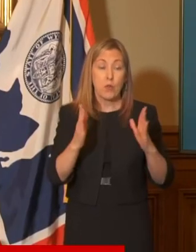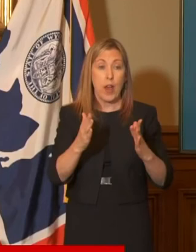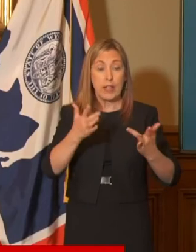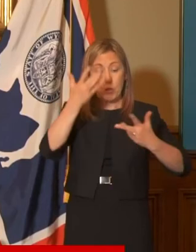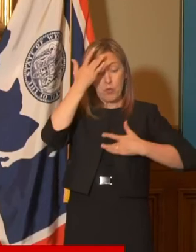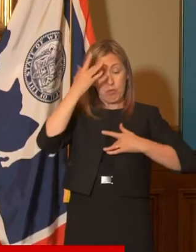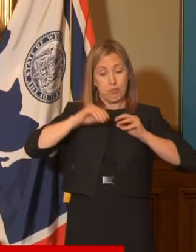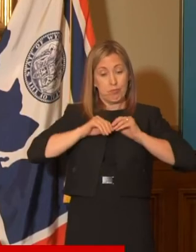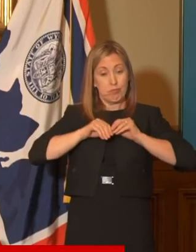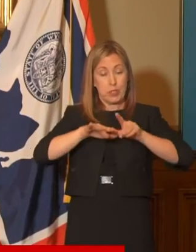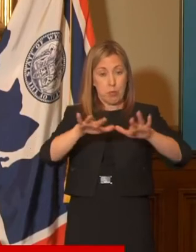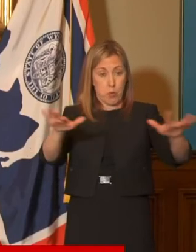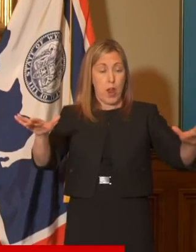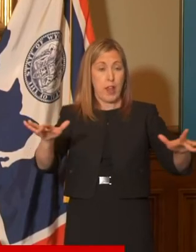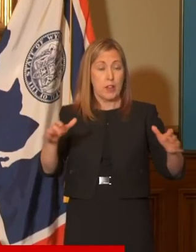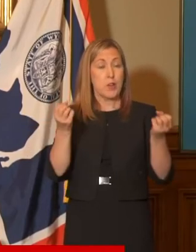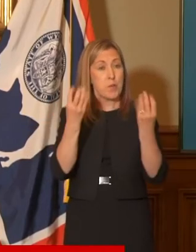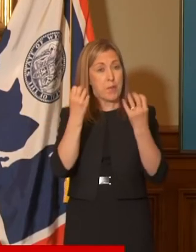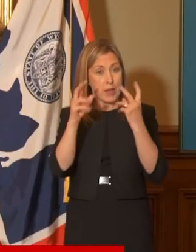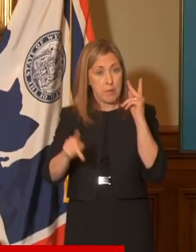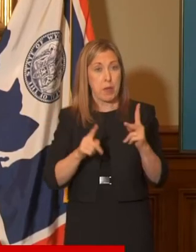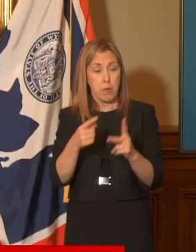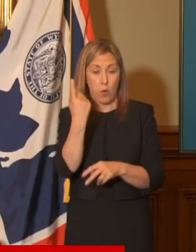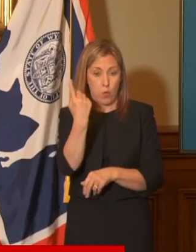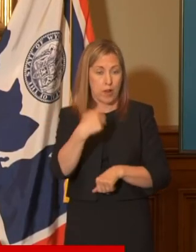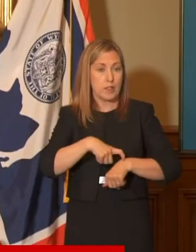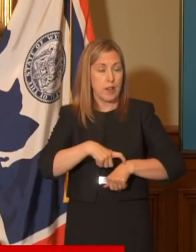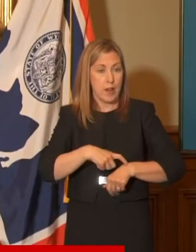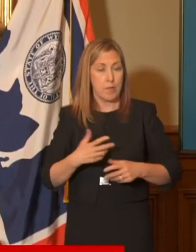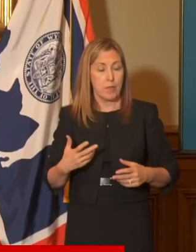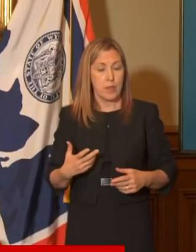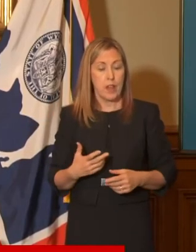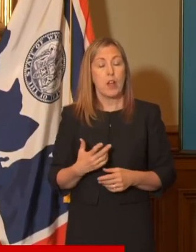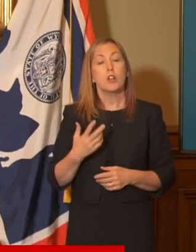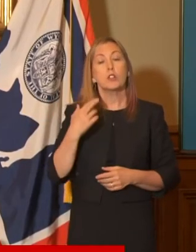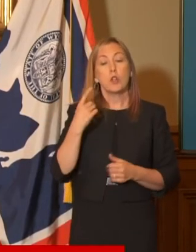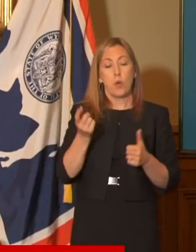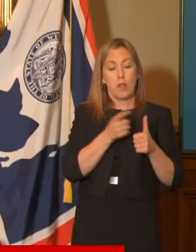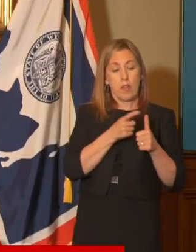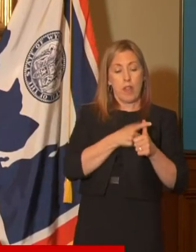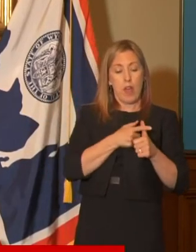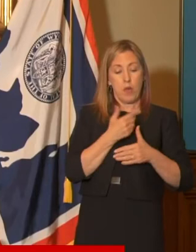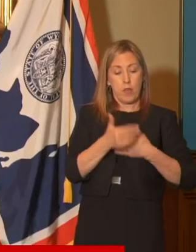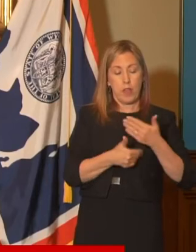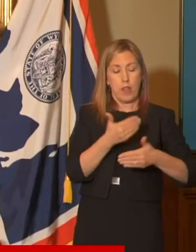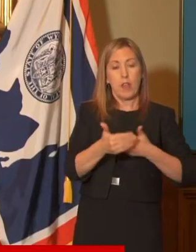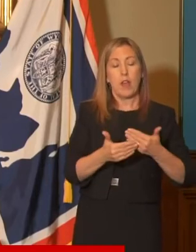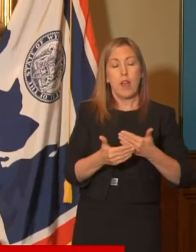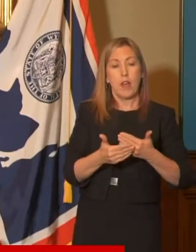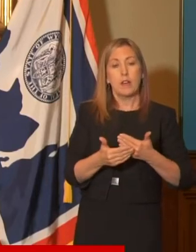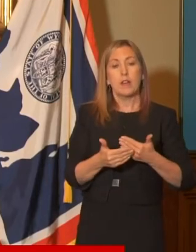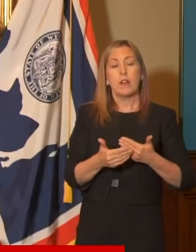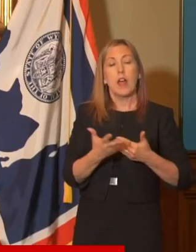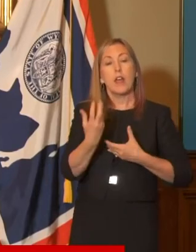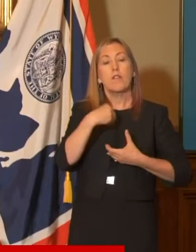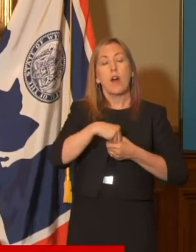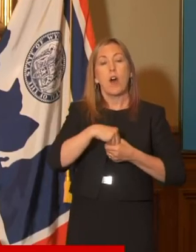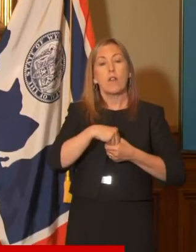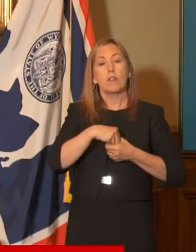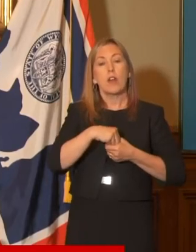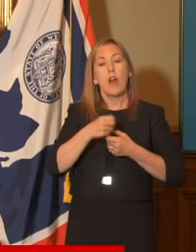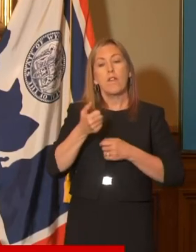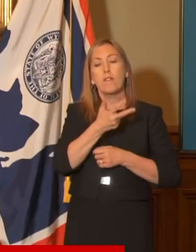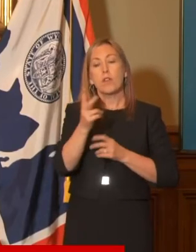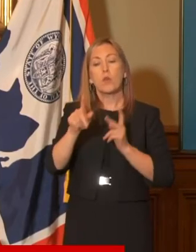spread this virus to very many people at one time. So the steps that we took initially were steps that involved fewer